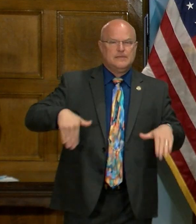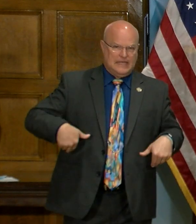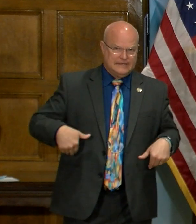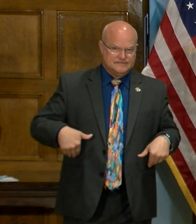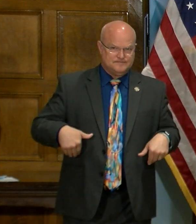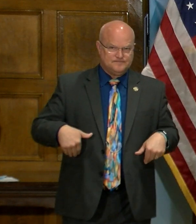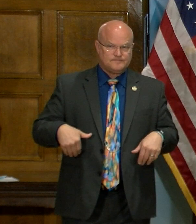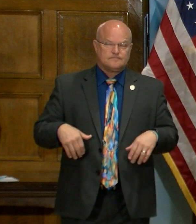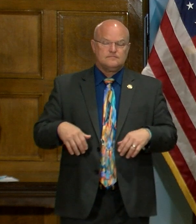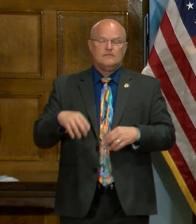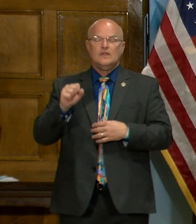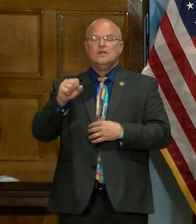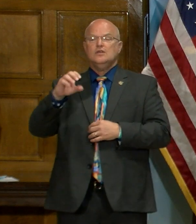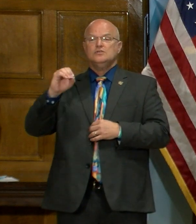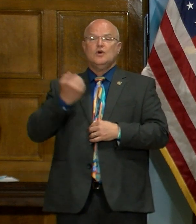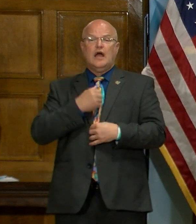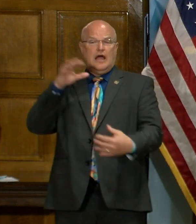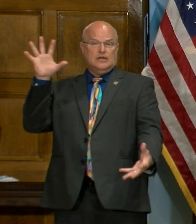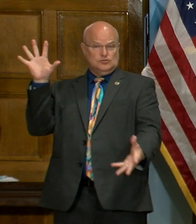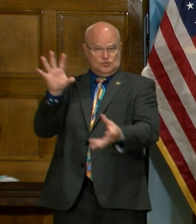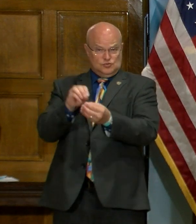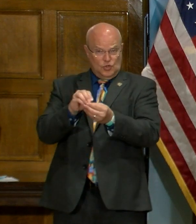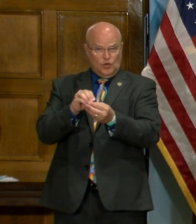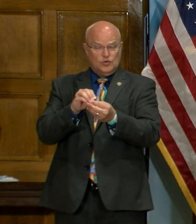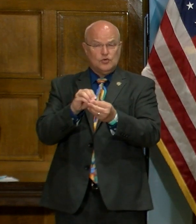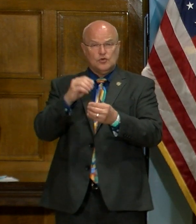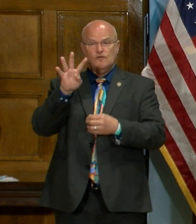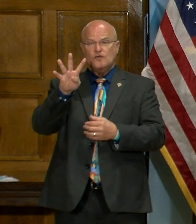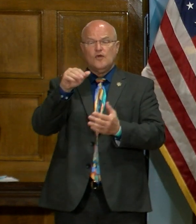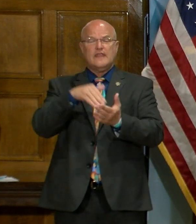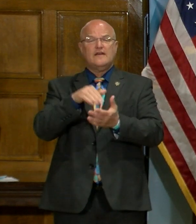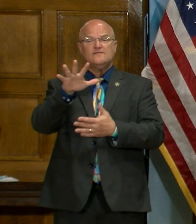yet. So our total is